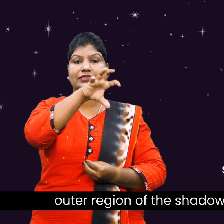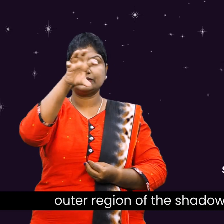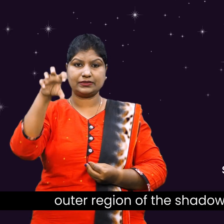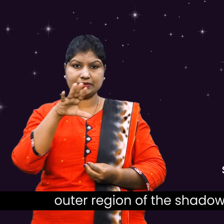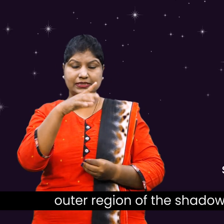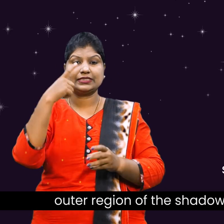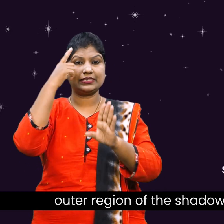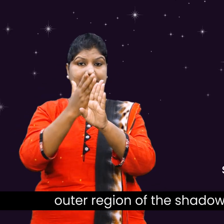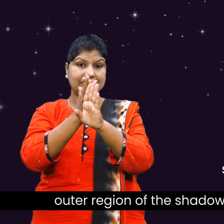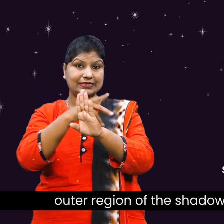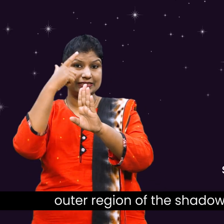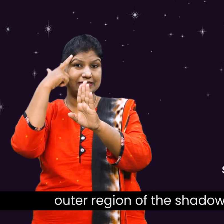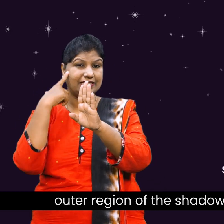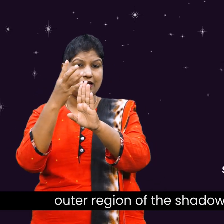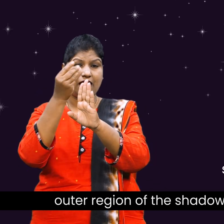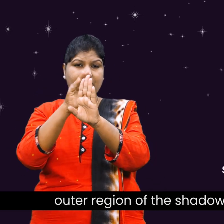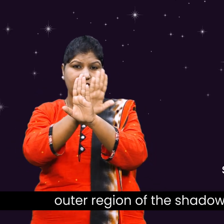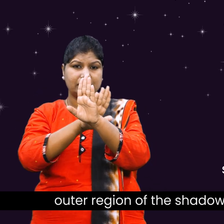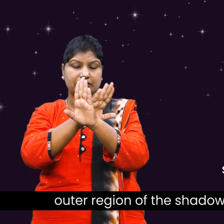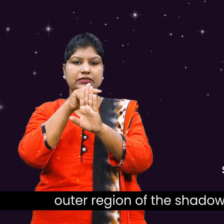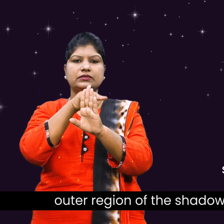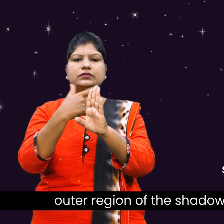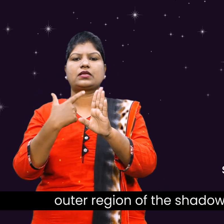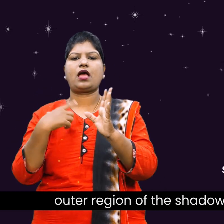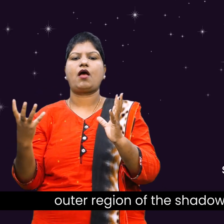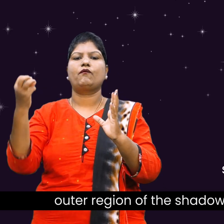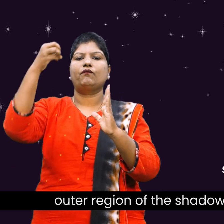shadow cast by the Earth.